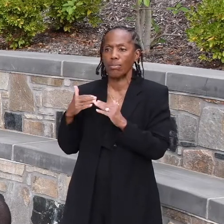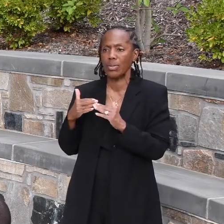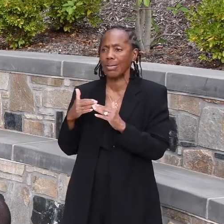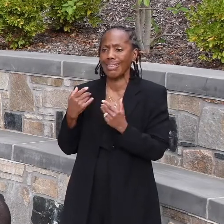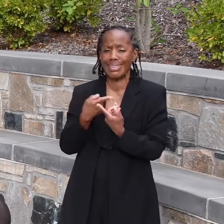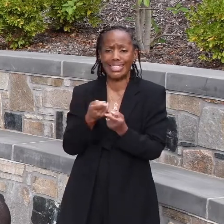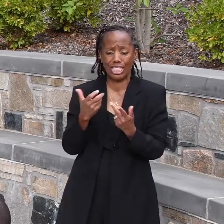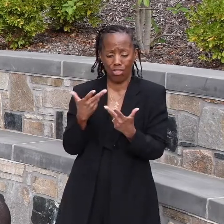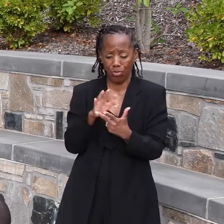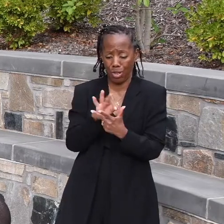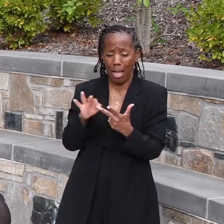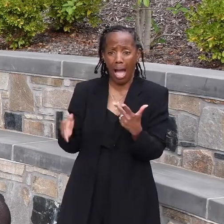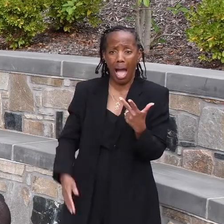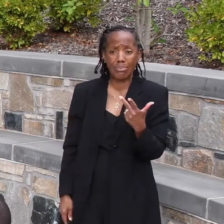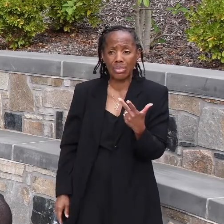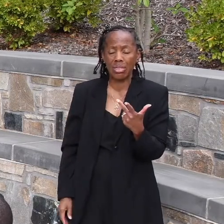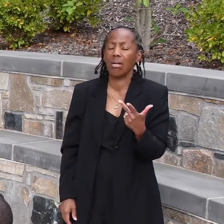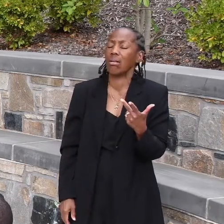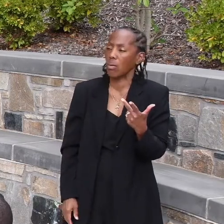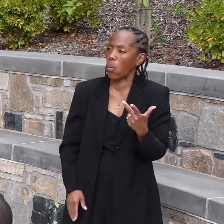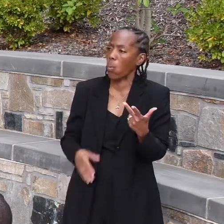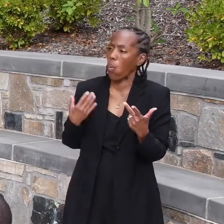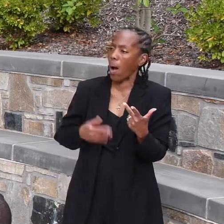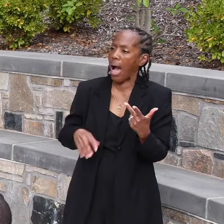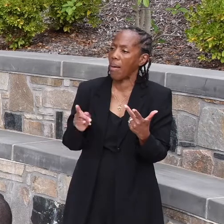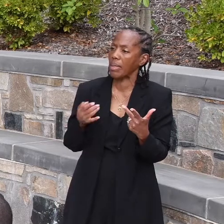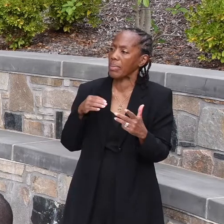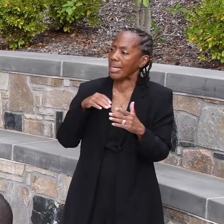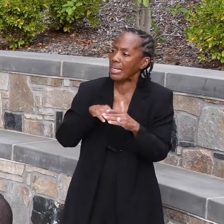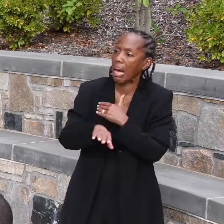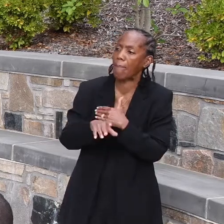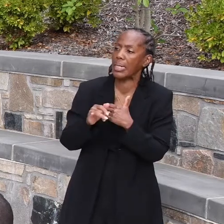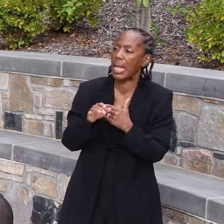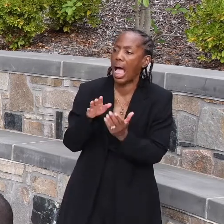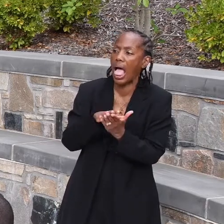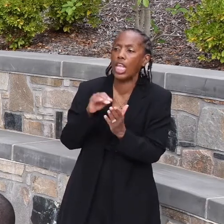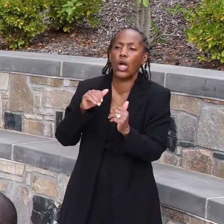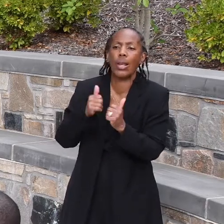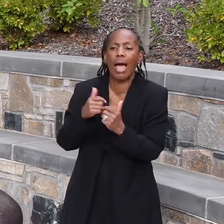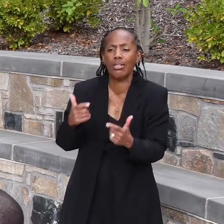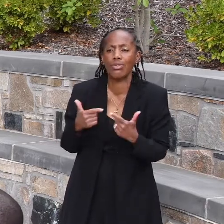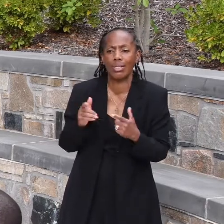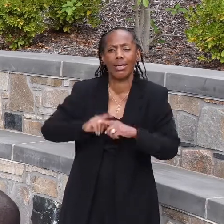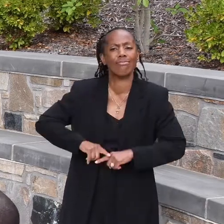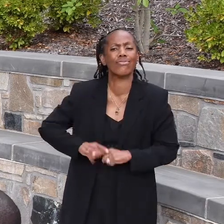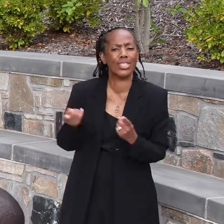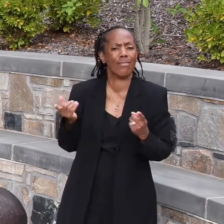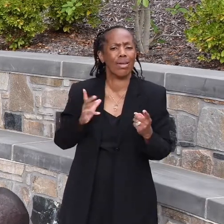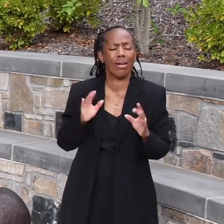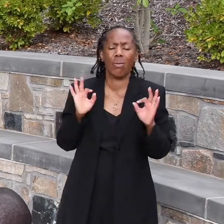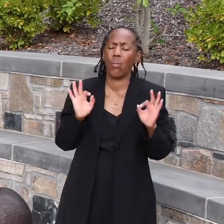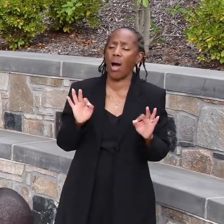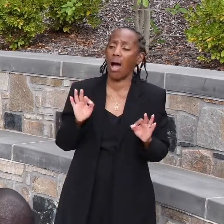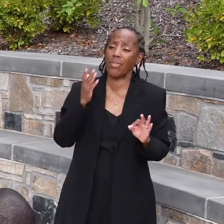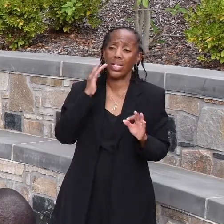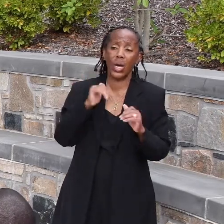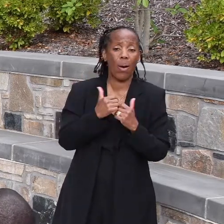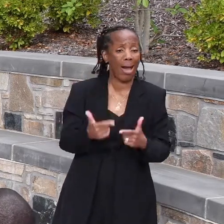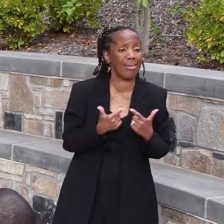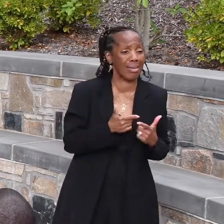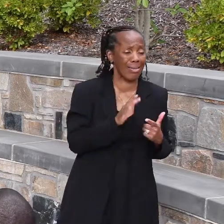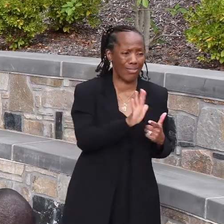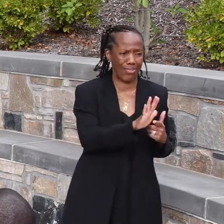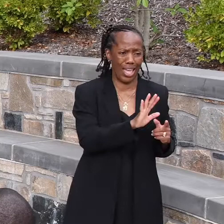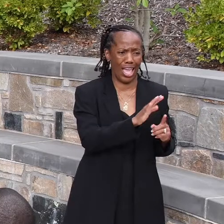these three options, people have these options to come in and learn how to live differently. They know how to live in